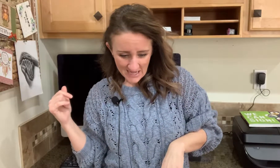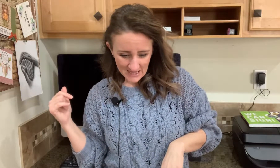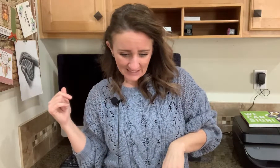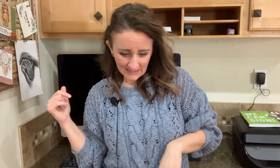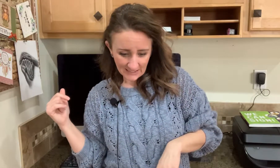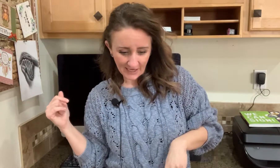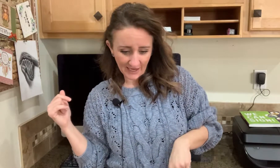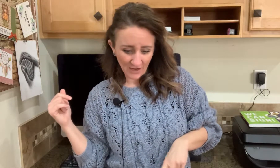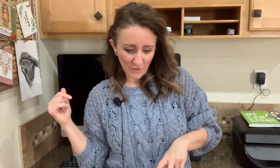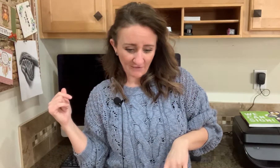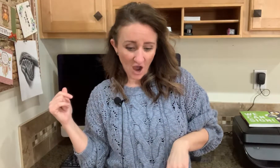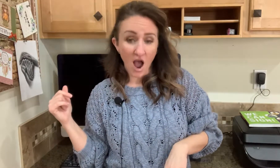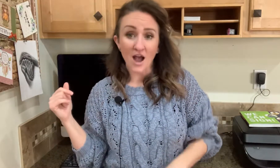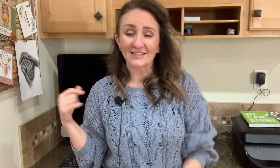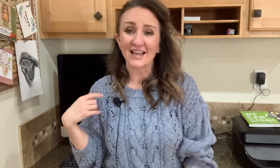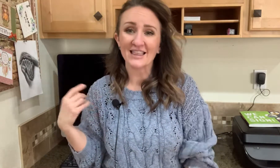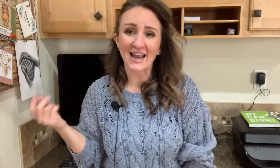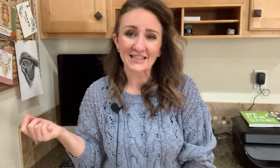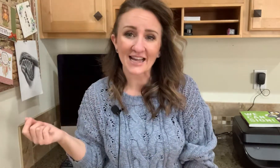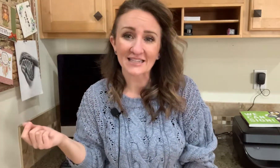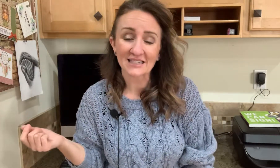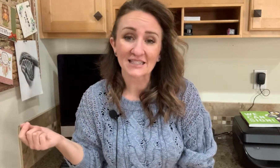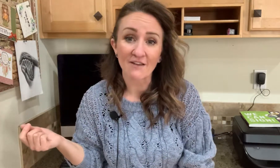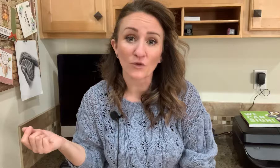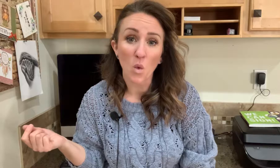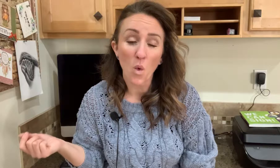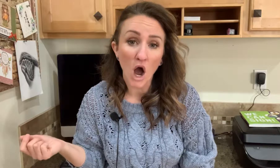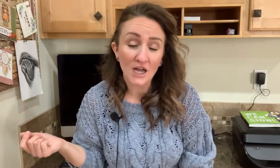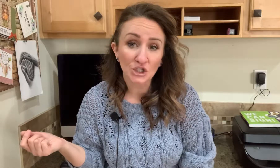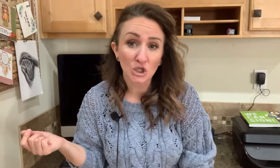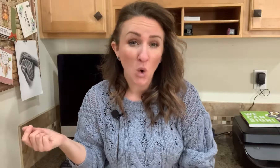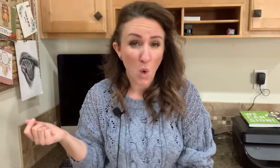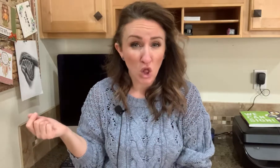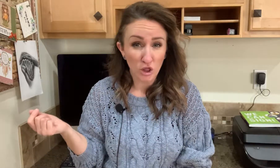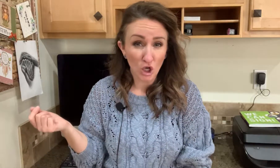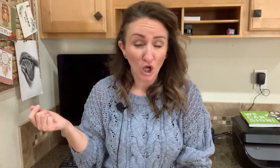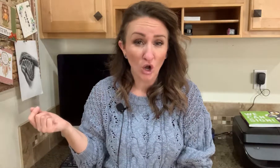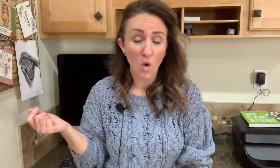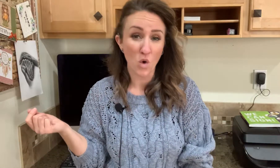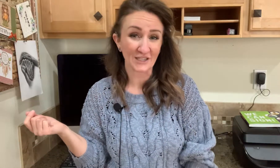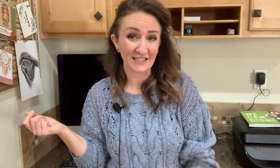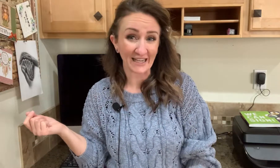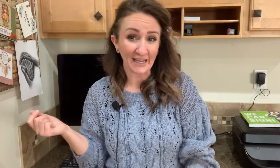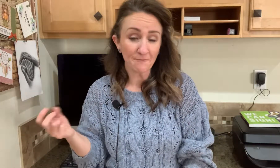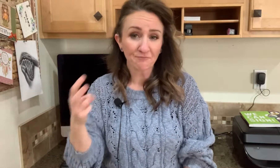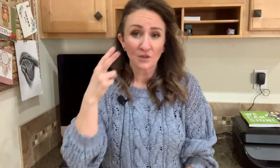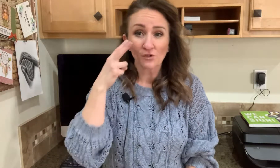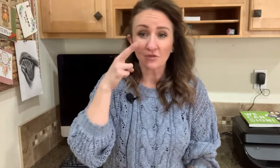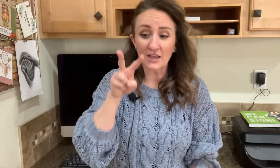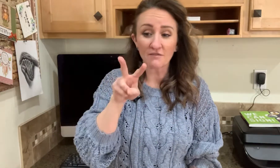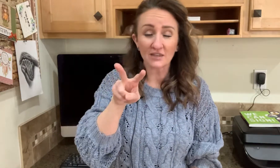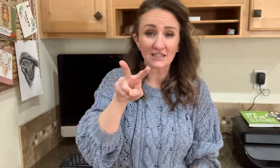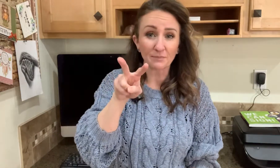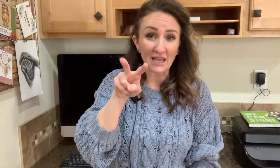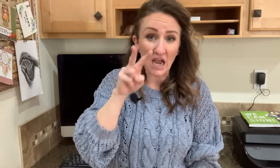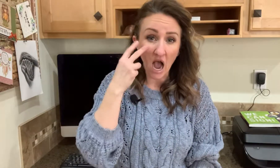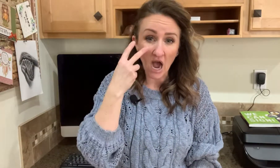Let's see, we've got, the next sign is the sign for watch or look or see. So think of this being